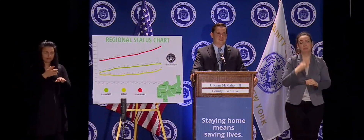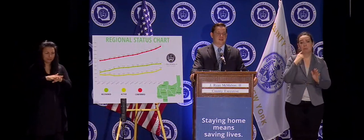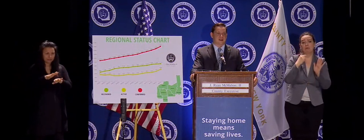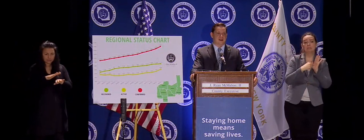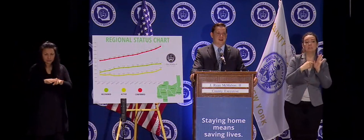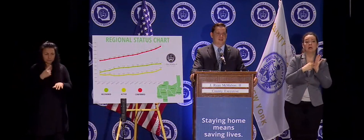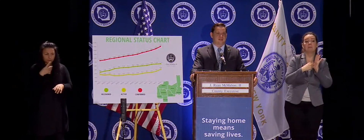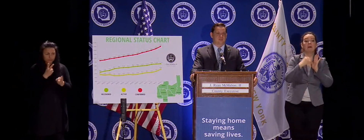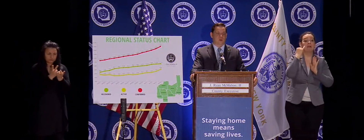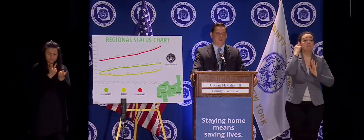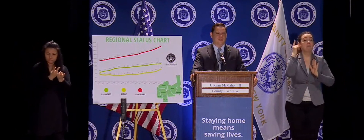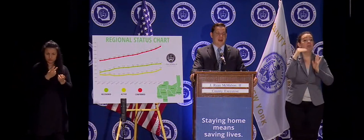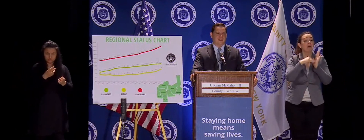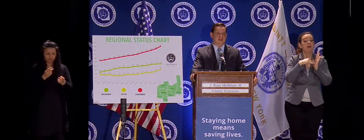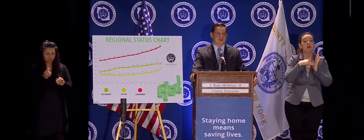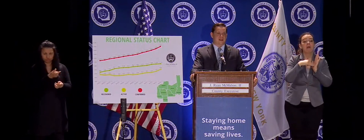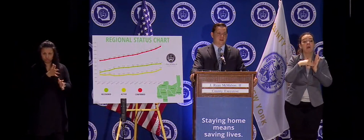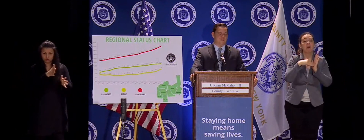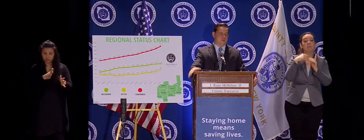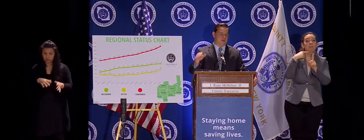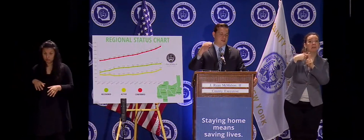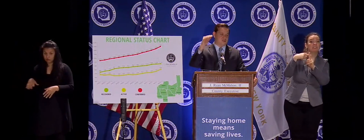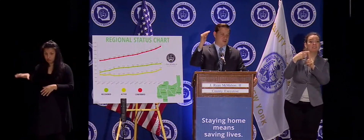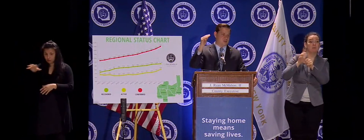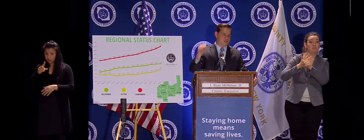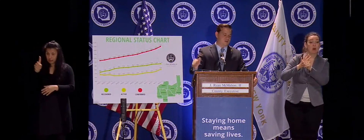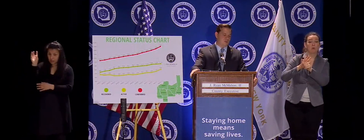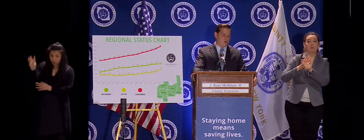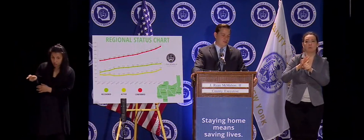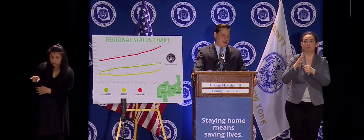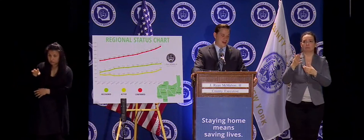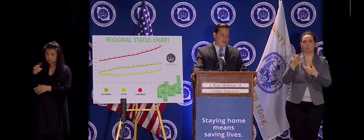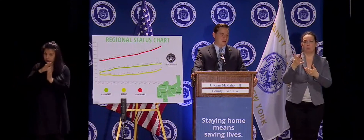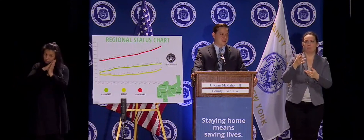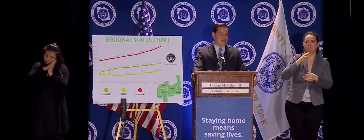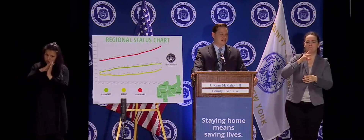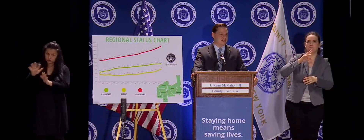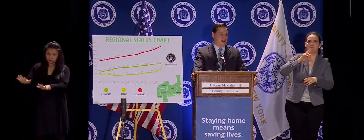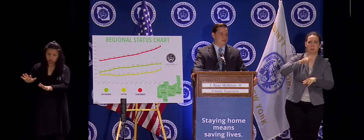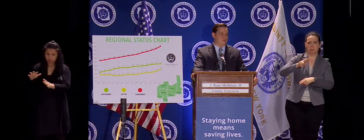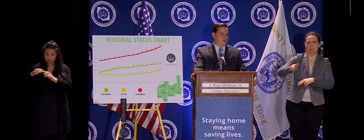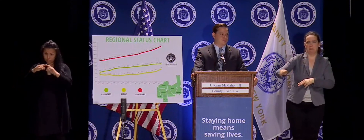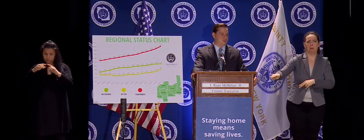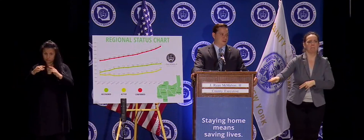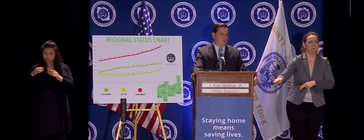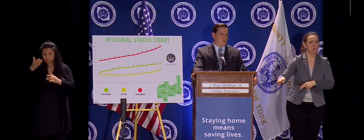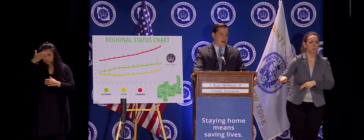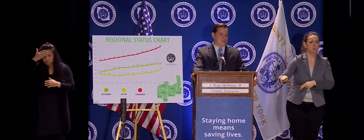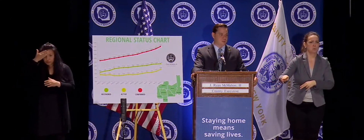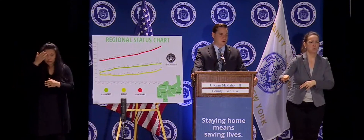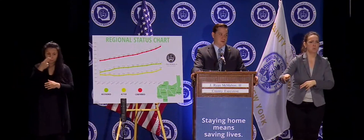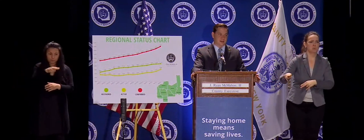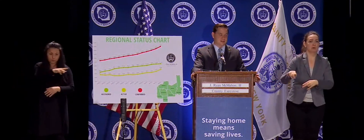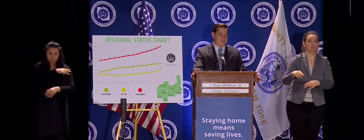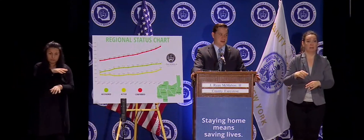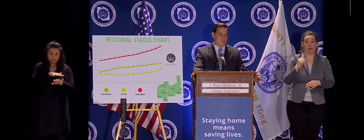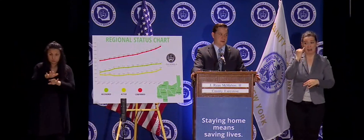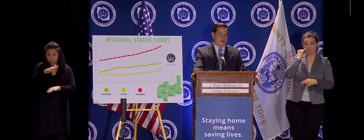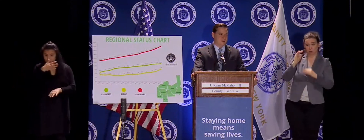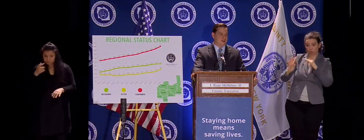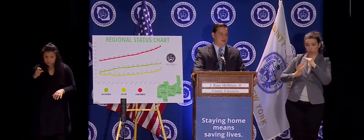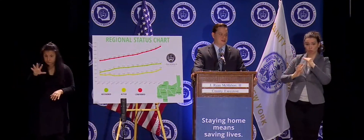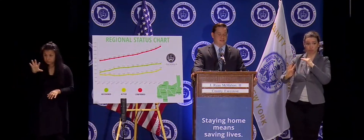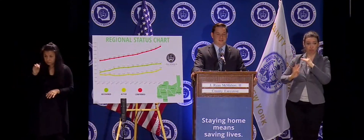beds, more than that, and you have the ability to surge to even more than that, and you got 50 people in the hospital, like it's time